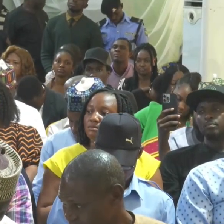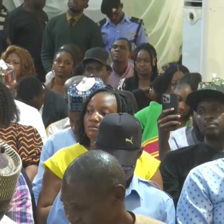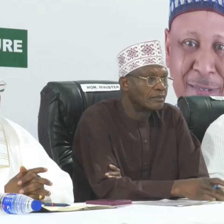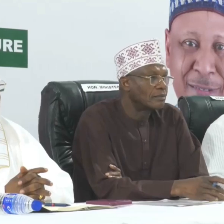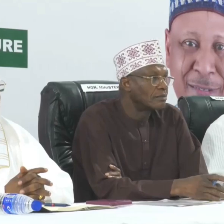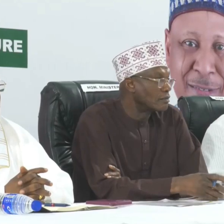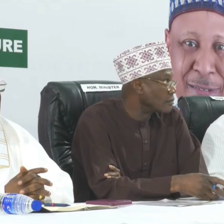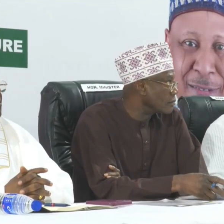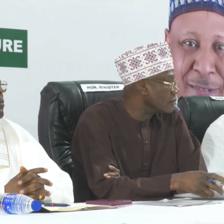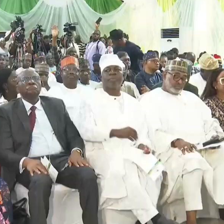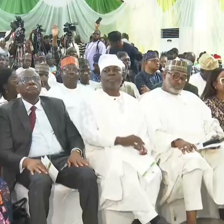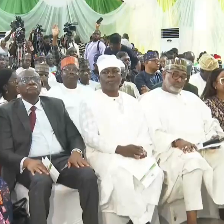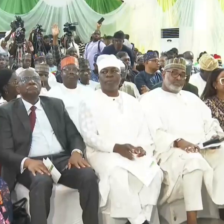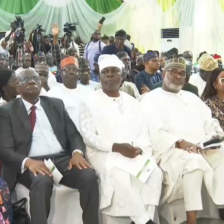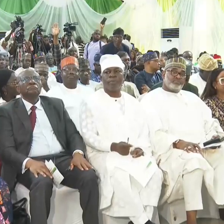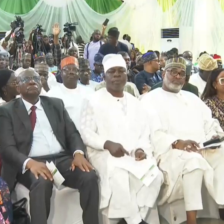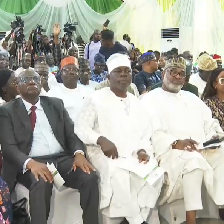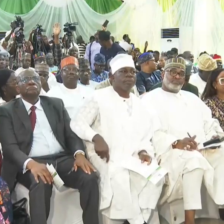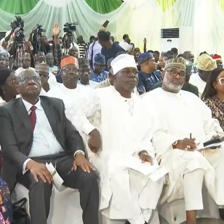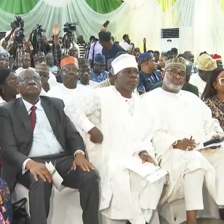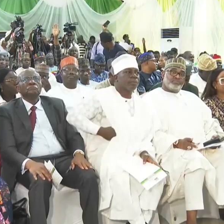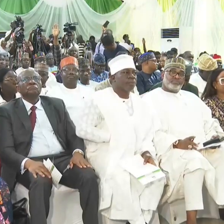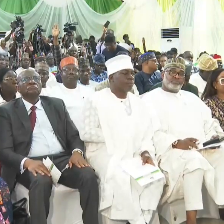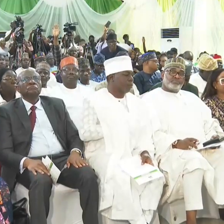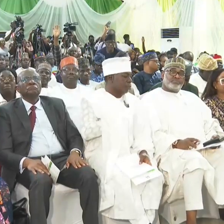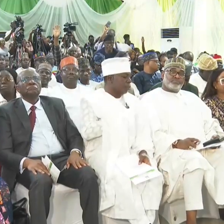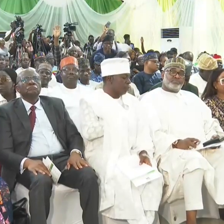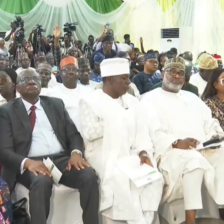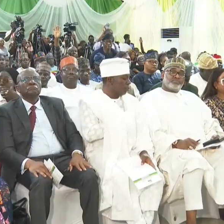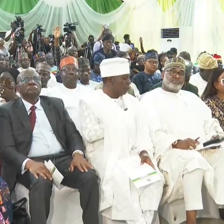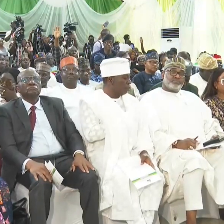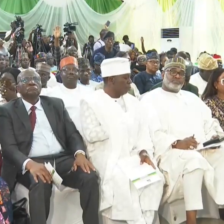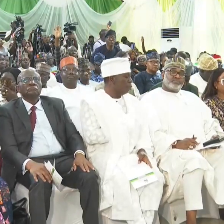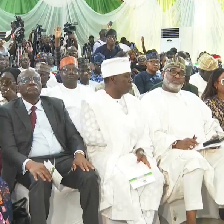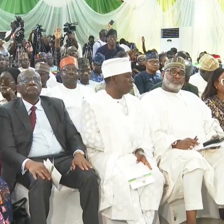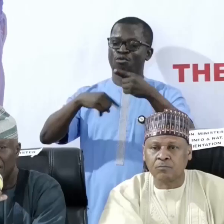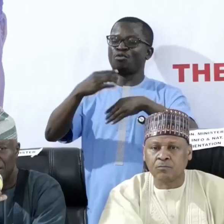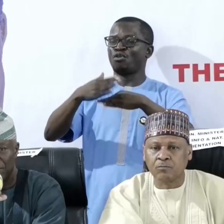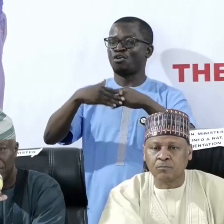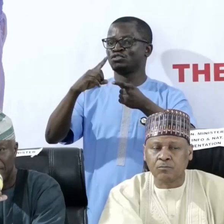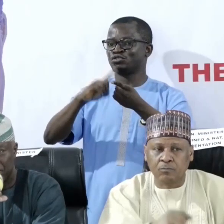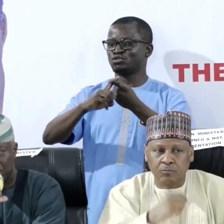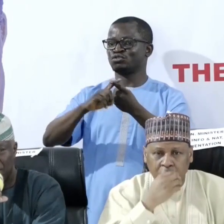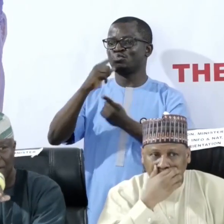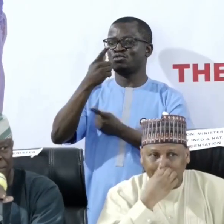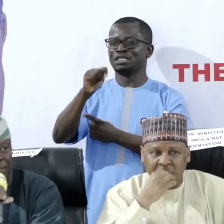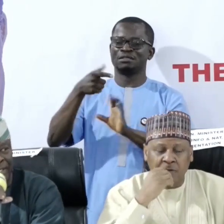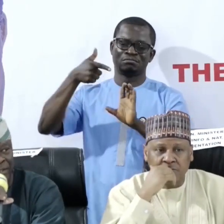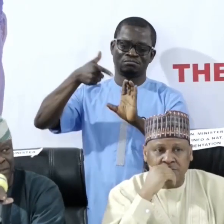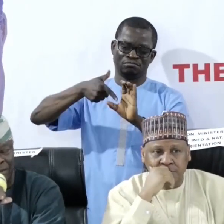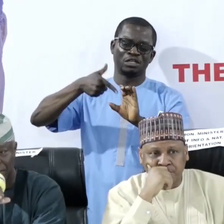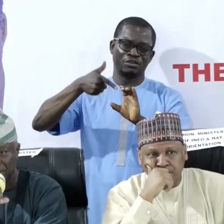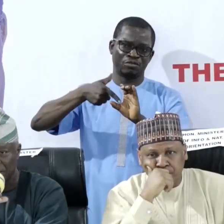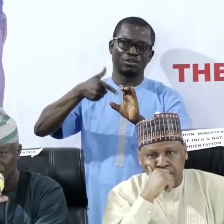He also explained the decision by the Tenibo Administration to remove subsidy and the long-term benefits the country